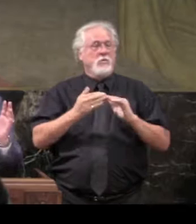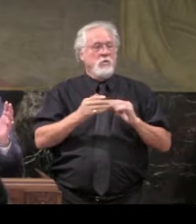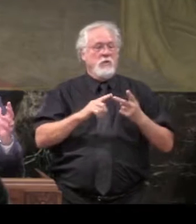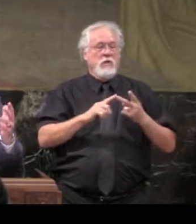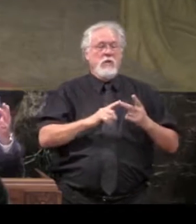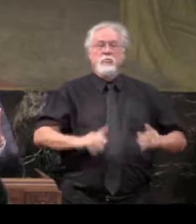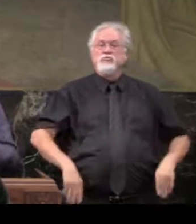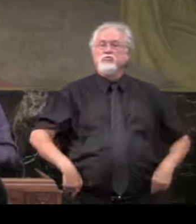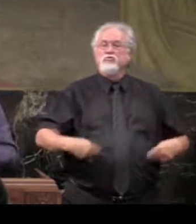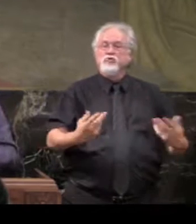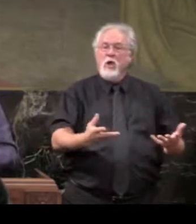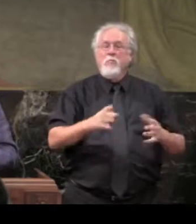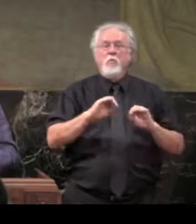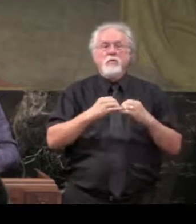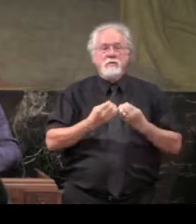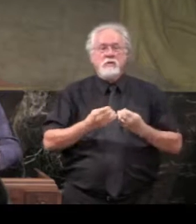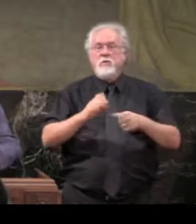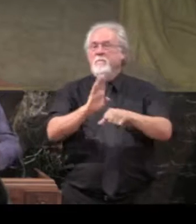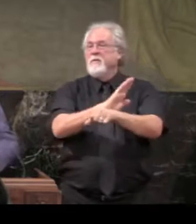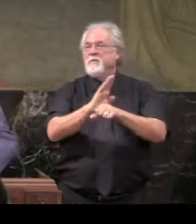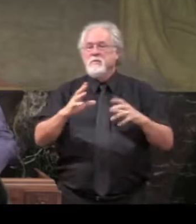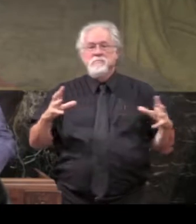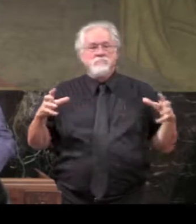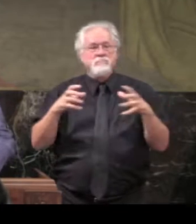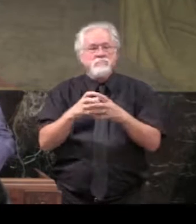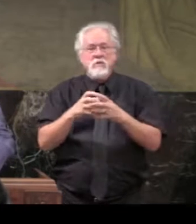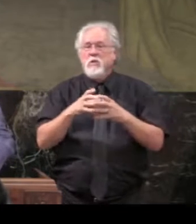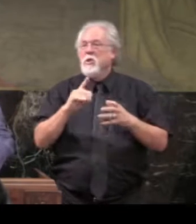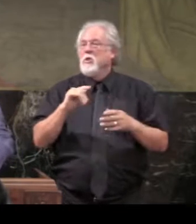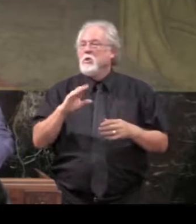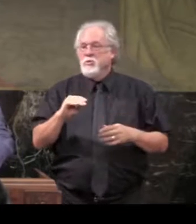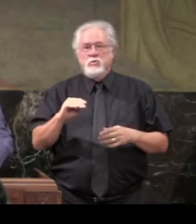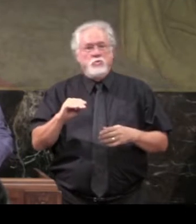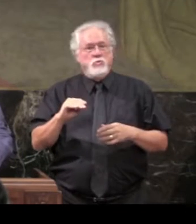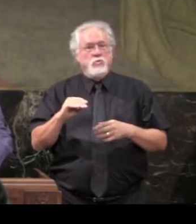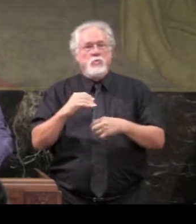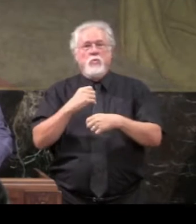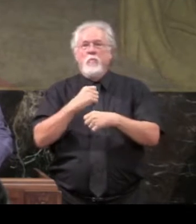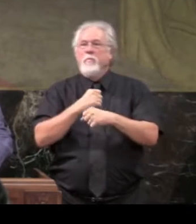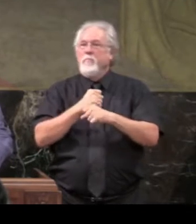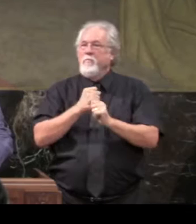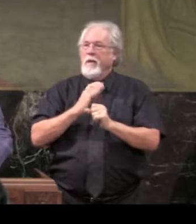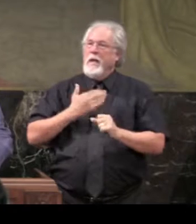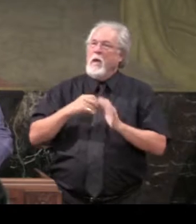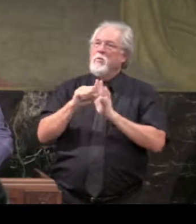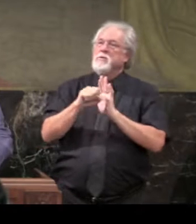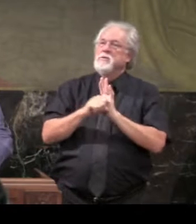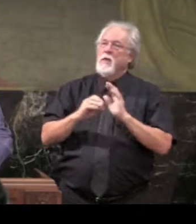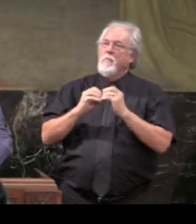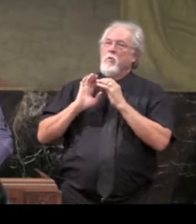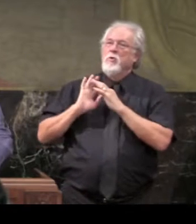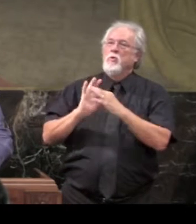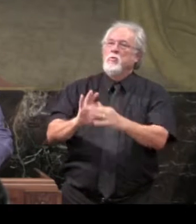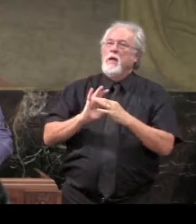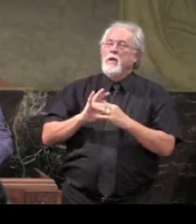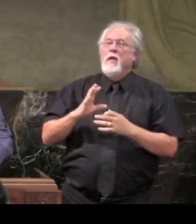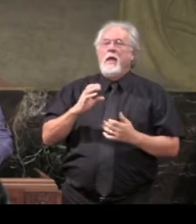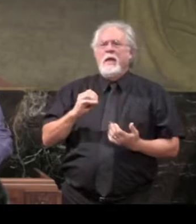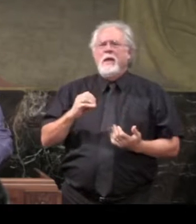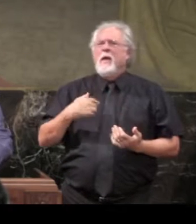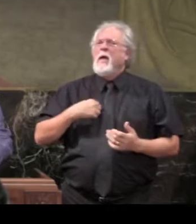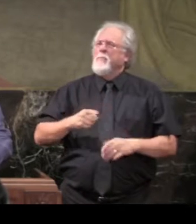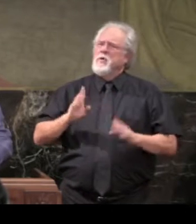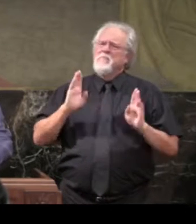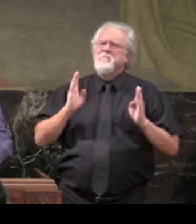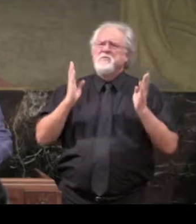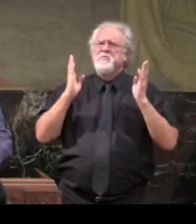business sector has all come together in order to make our state more united. And I am so convinced